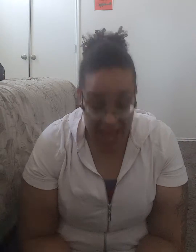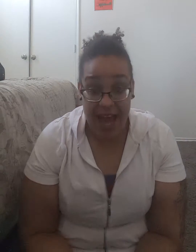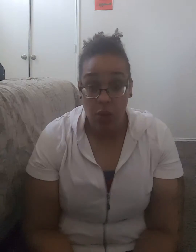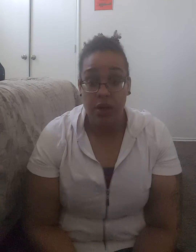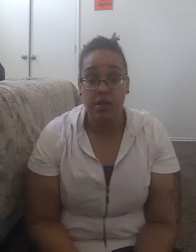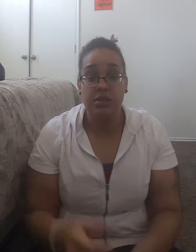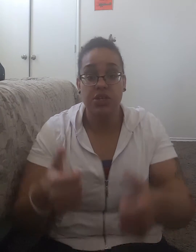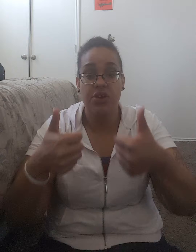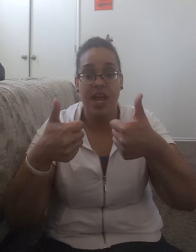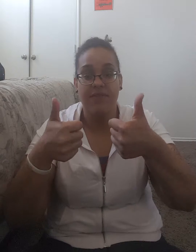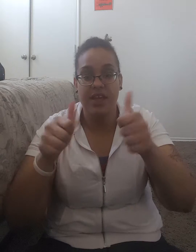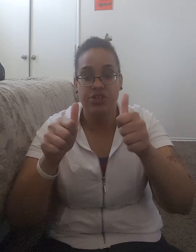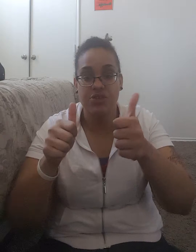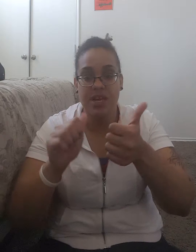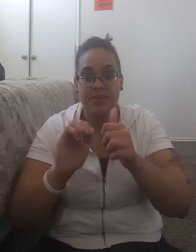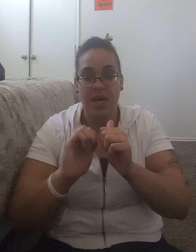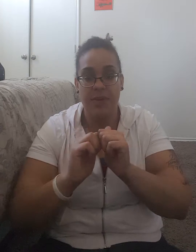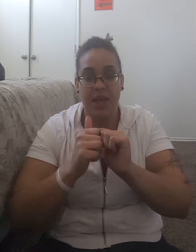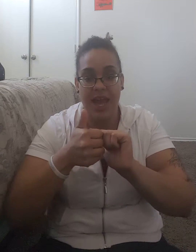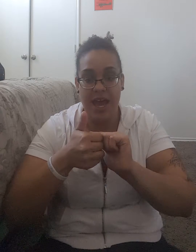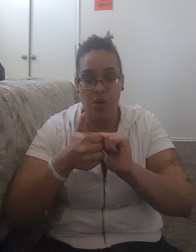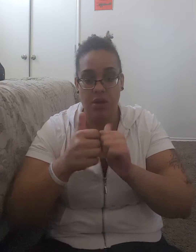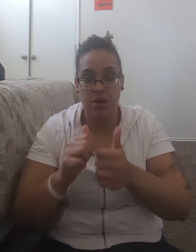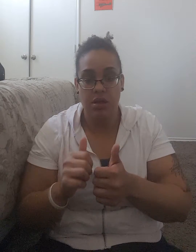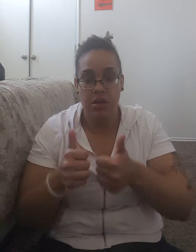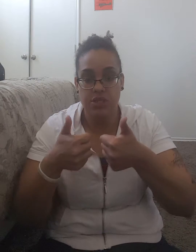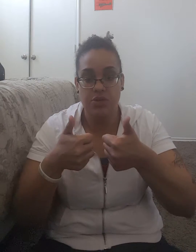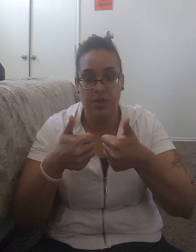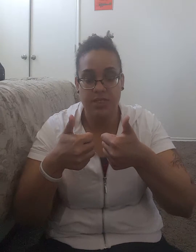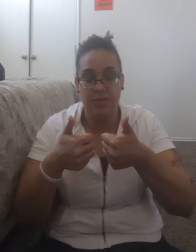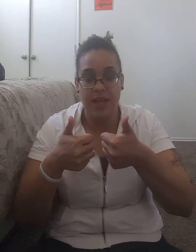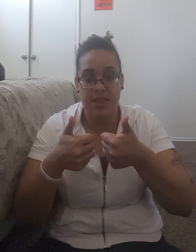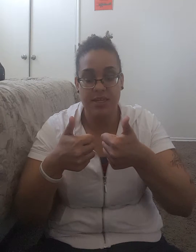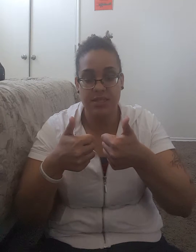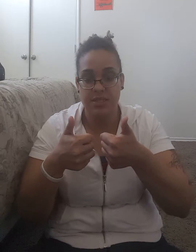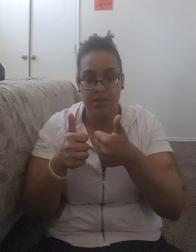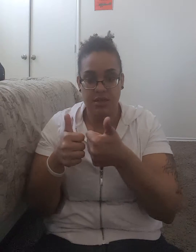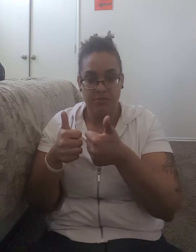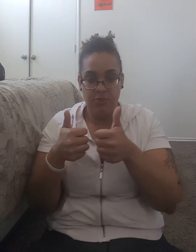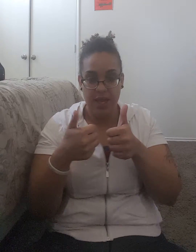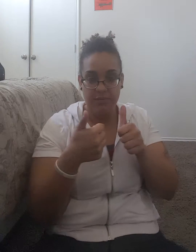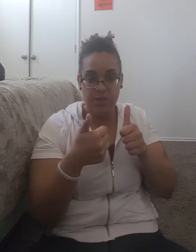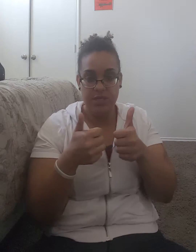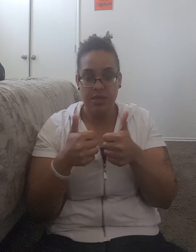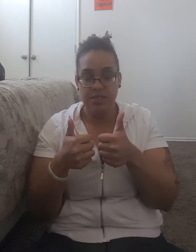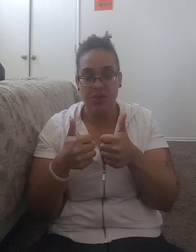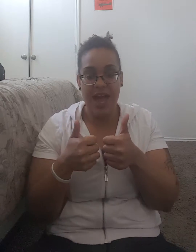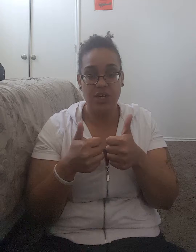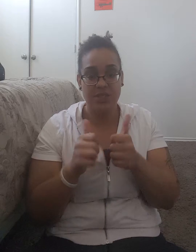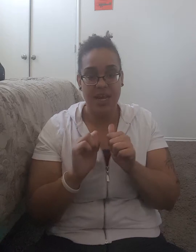How? So you're going to have like your two thumbs up and how. Two thumbs up like this. Okay, you see? So the actual sign is